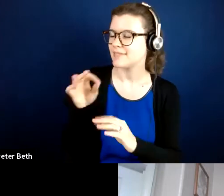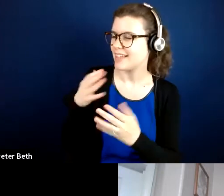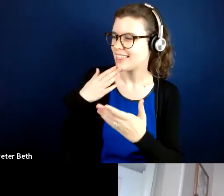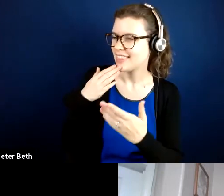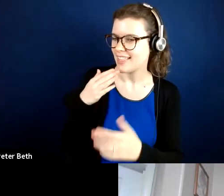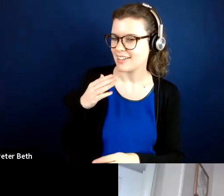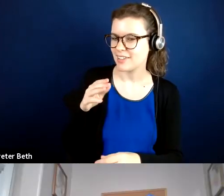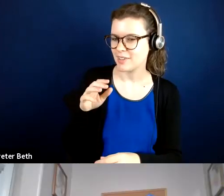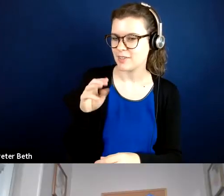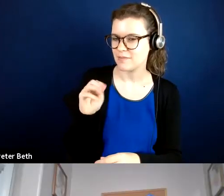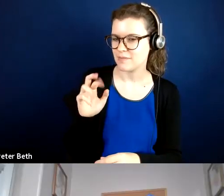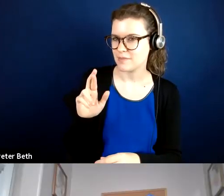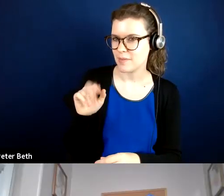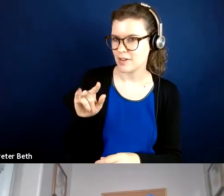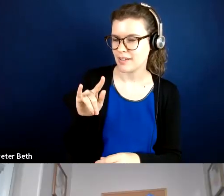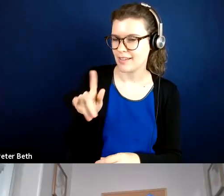And Rich?